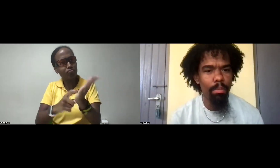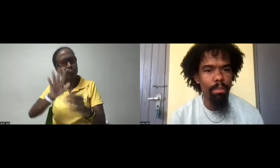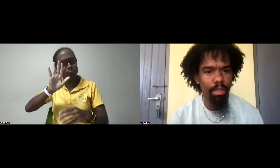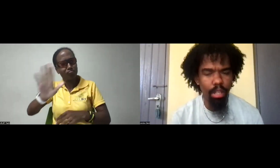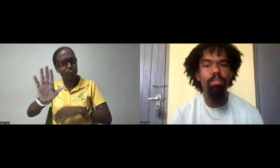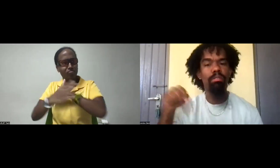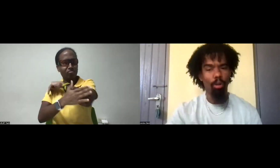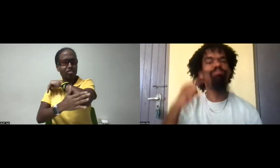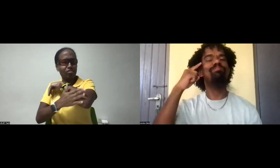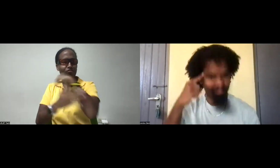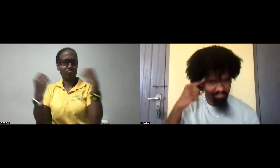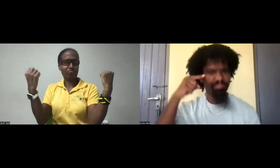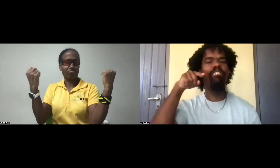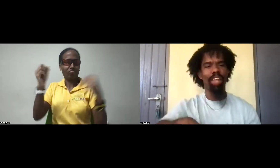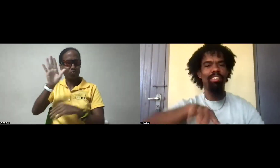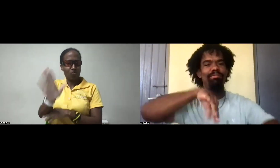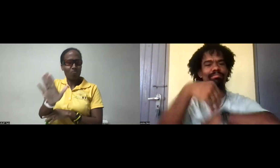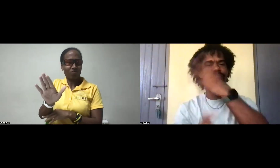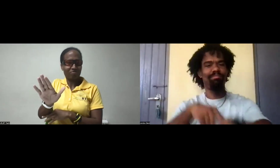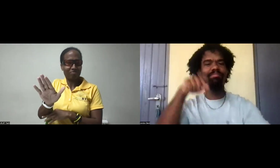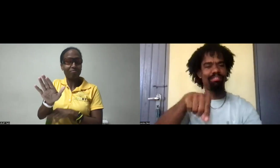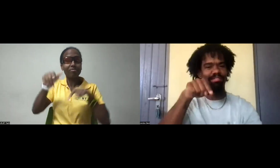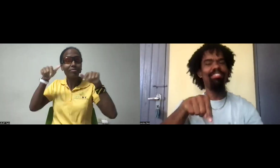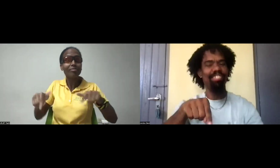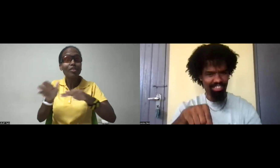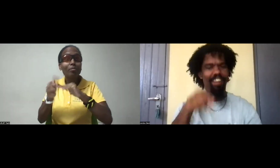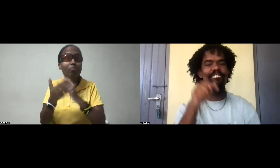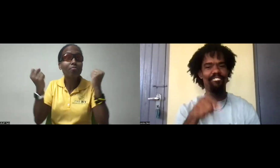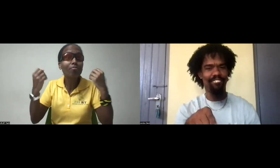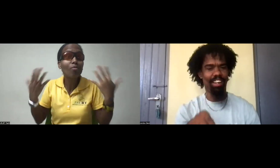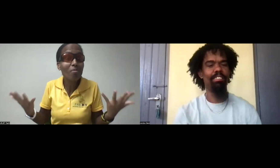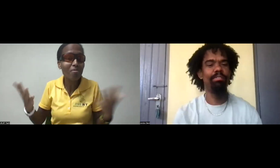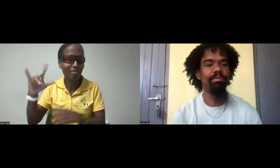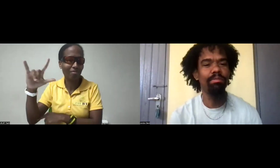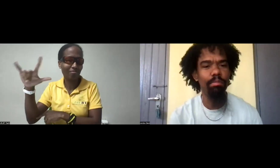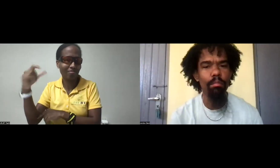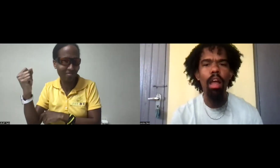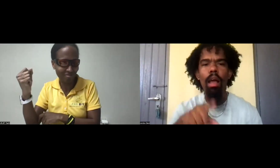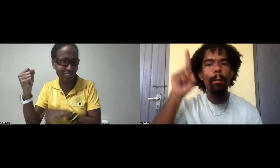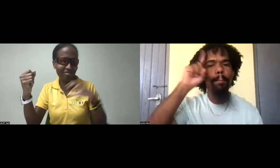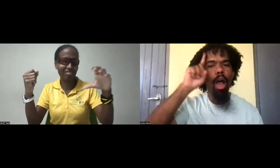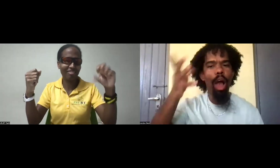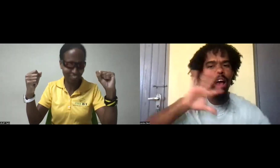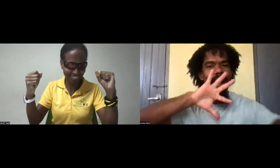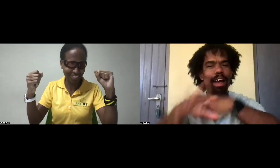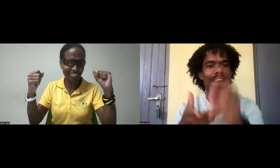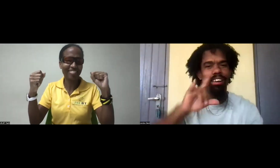is entitled Recognizing Their Country Sign. So Jamaica's sign